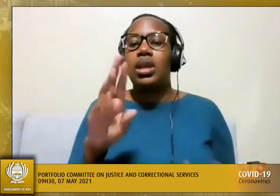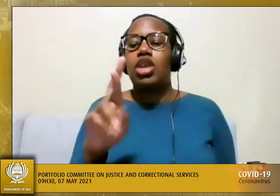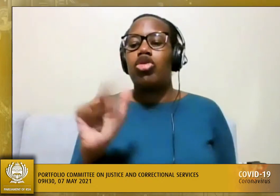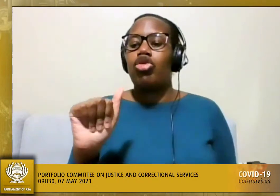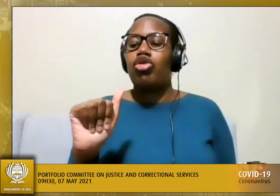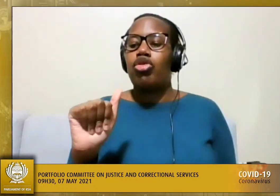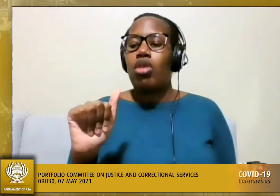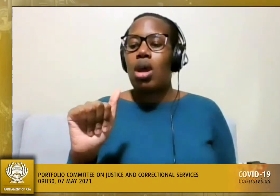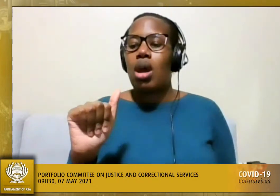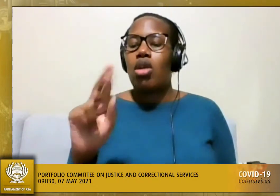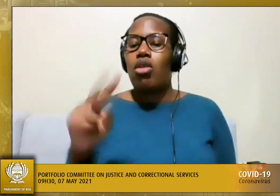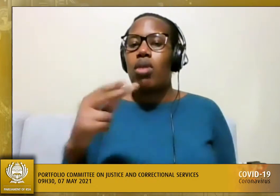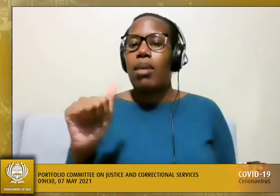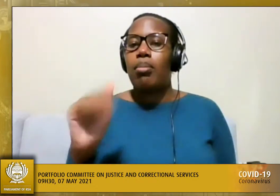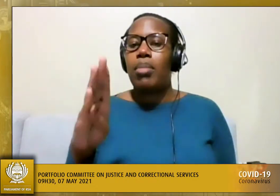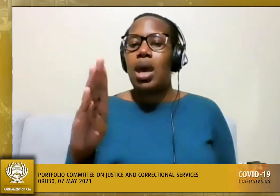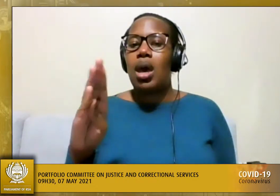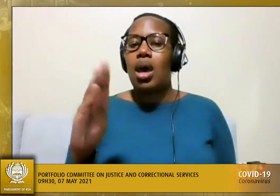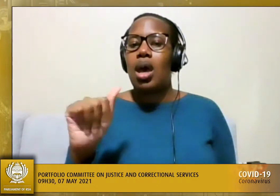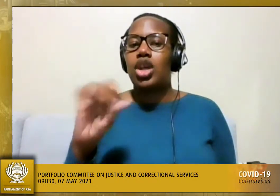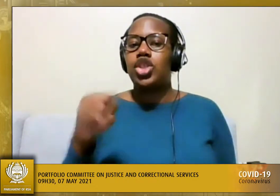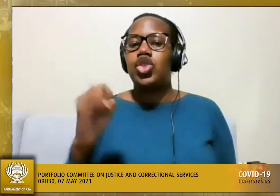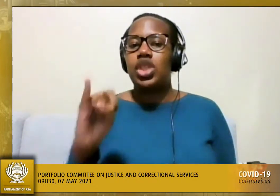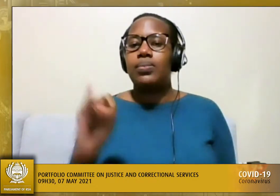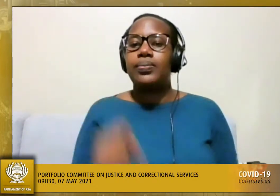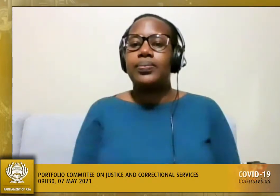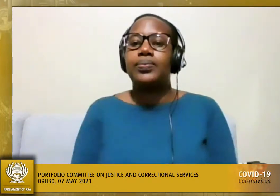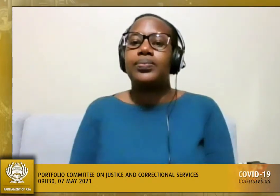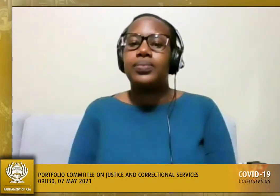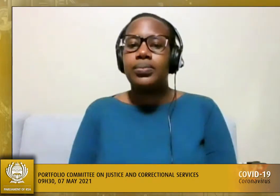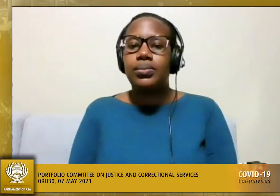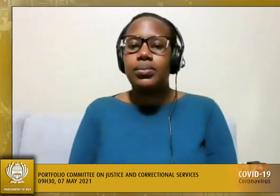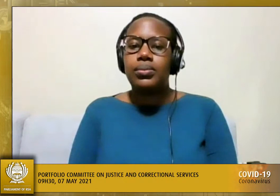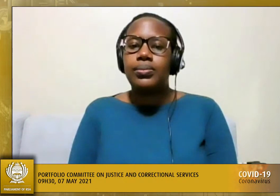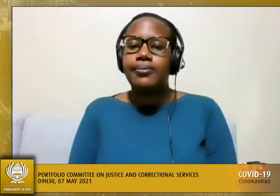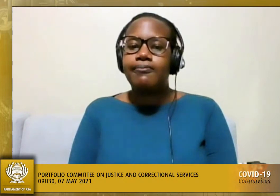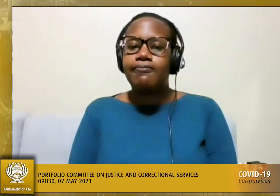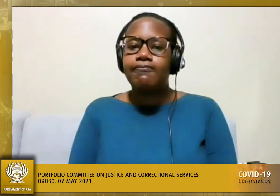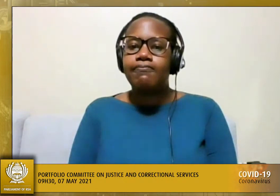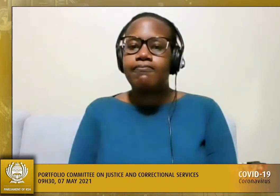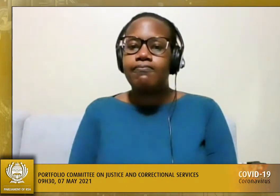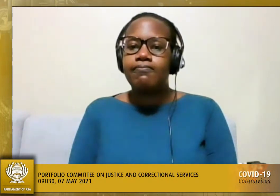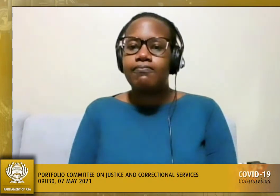just gives move if maybe you can come here and I'll just turn this